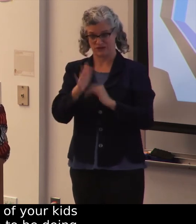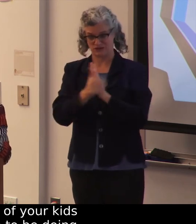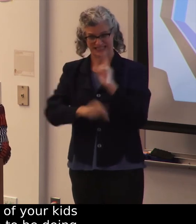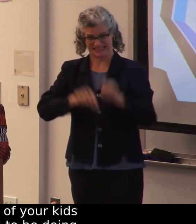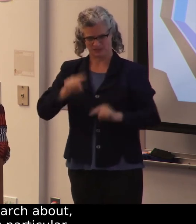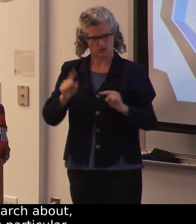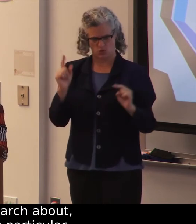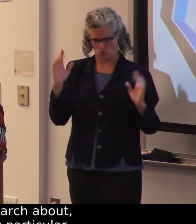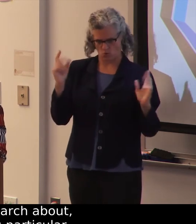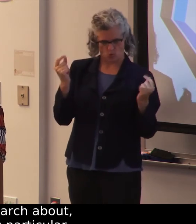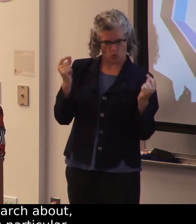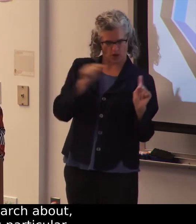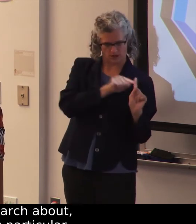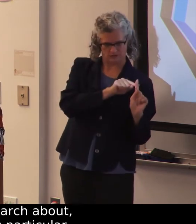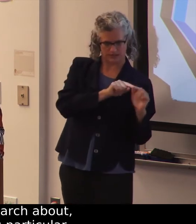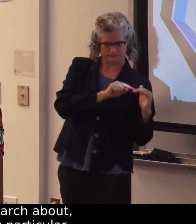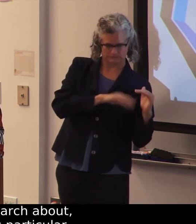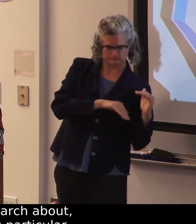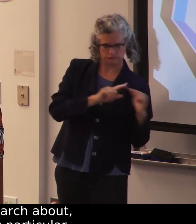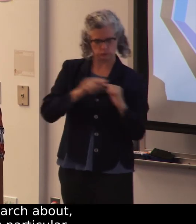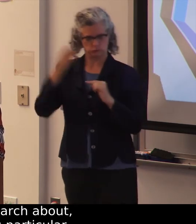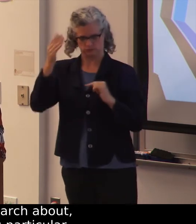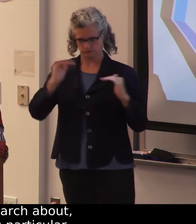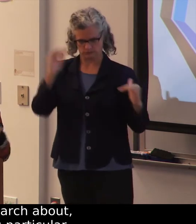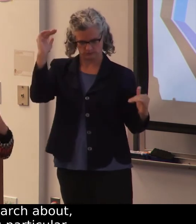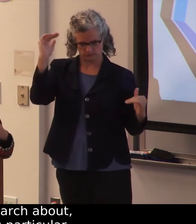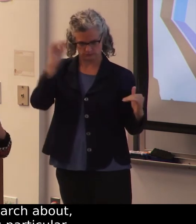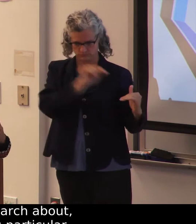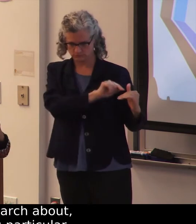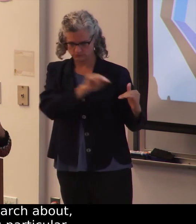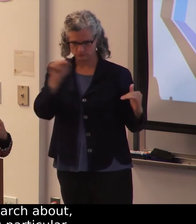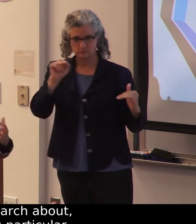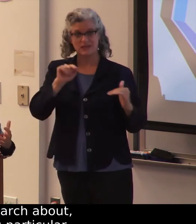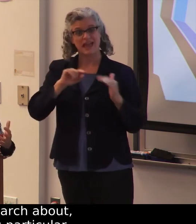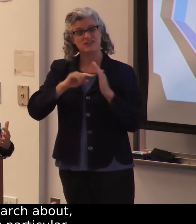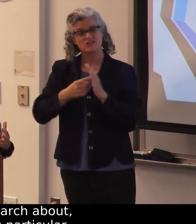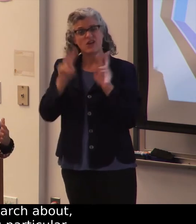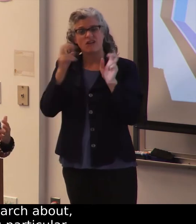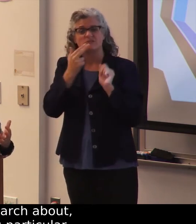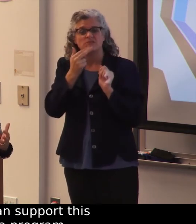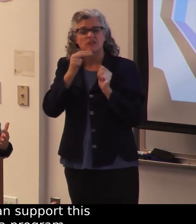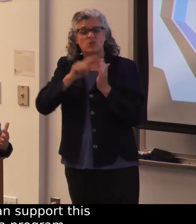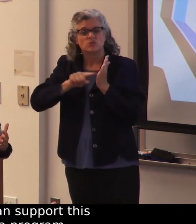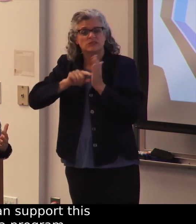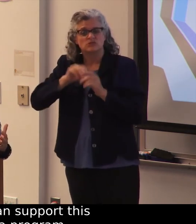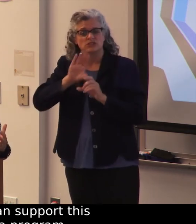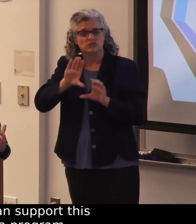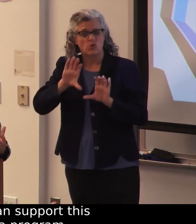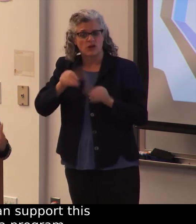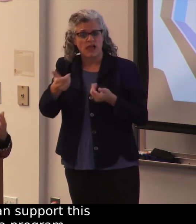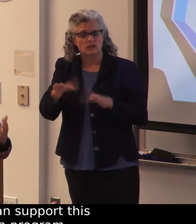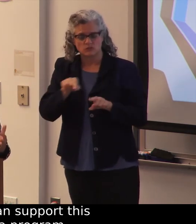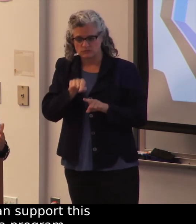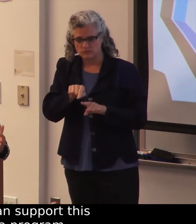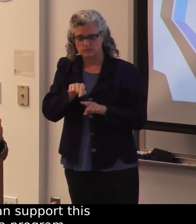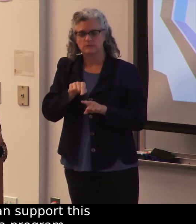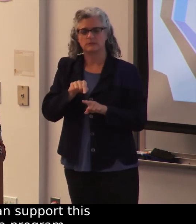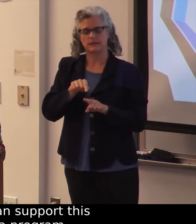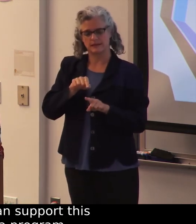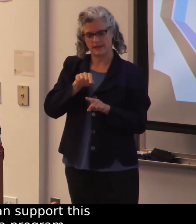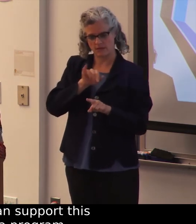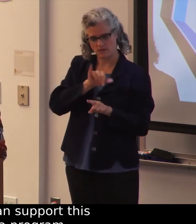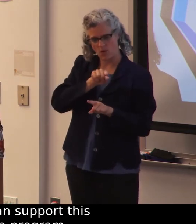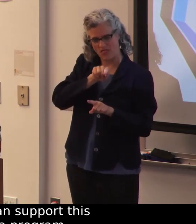doing within the program your own research about saying this particular characteristics of spoken language, right, can support